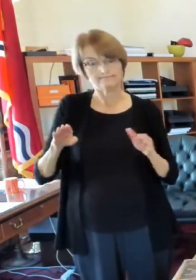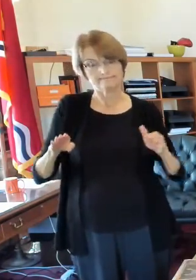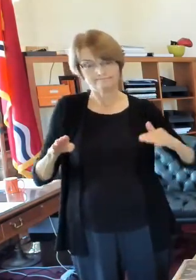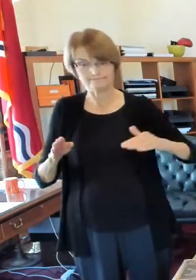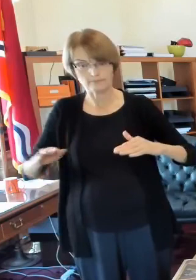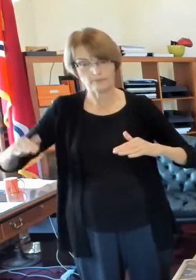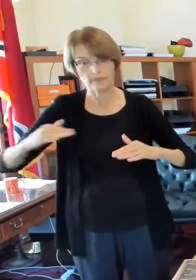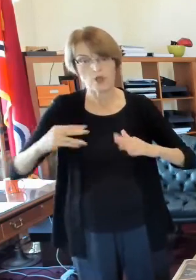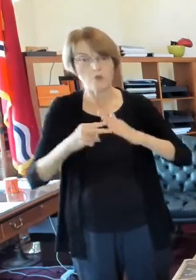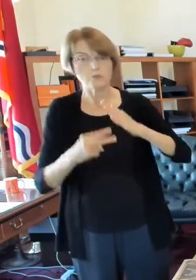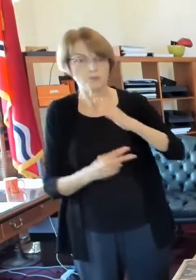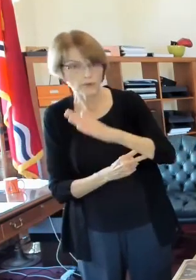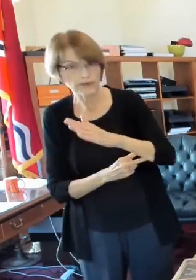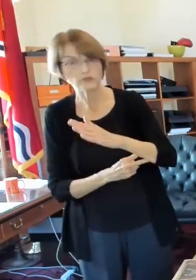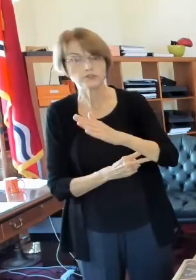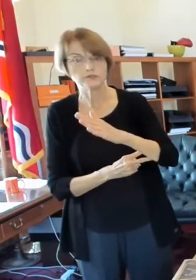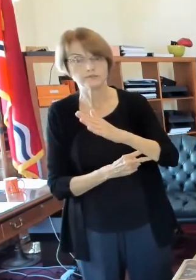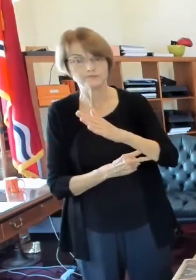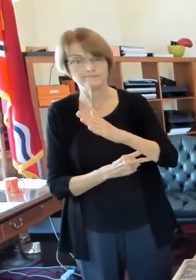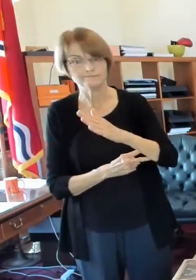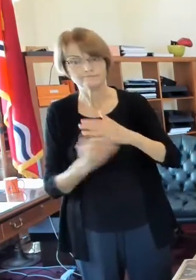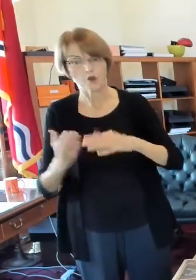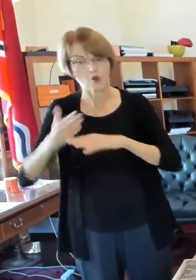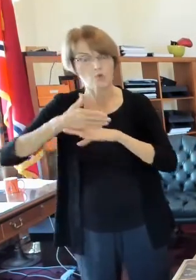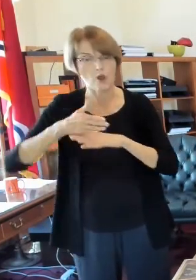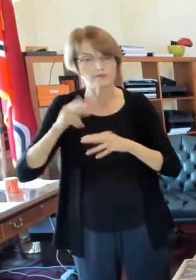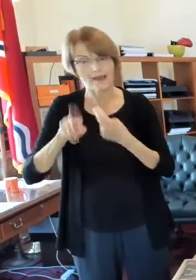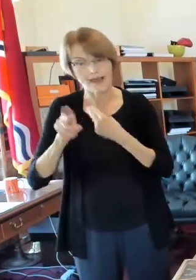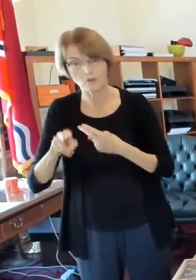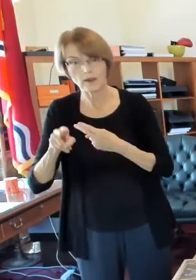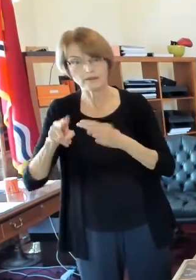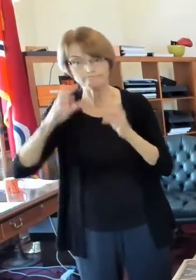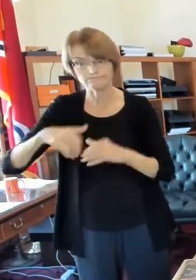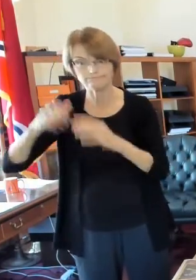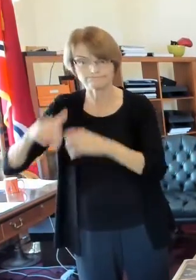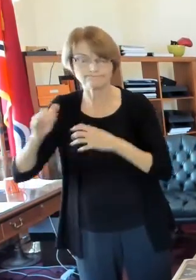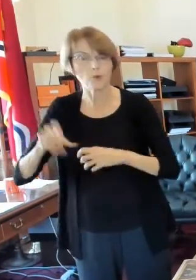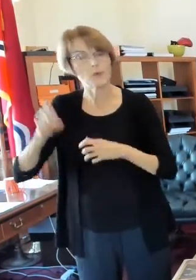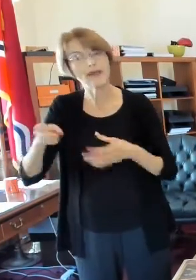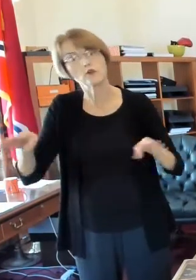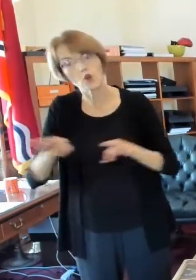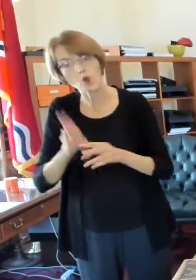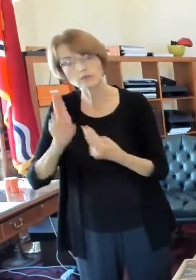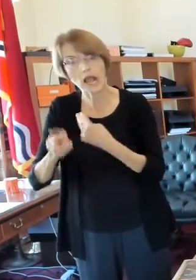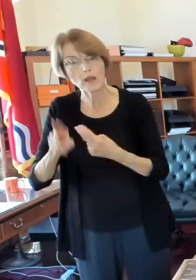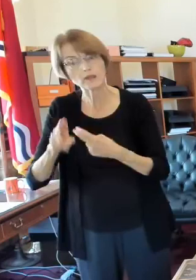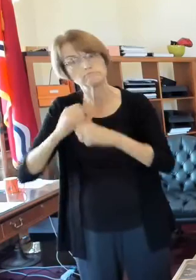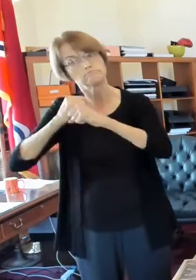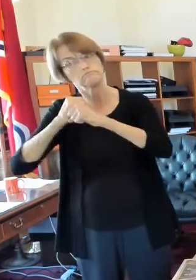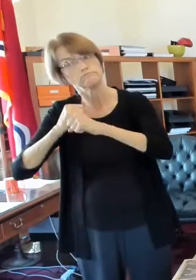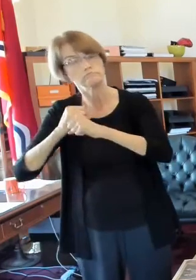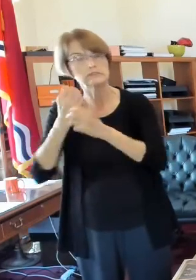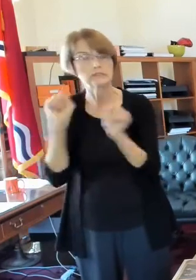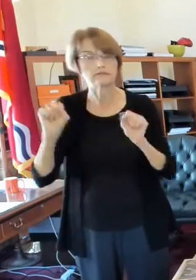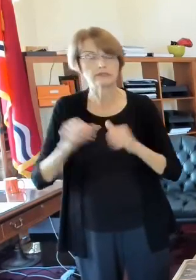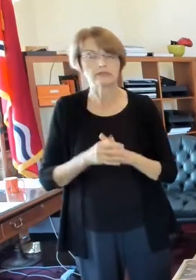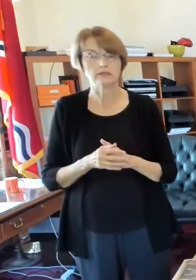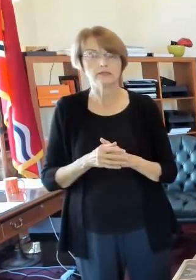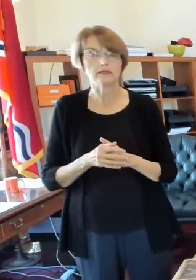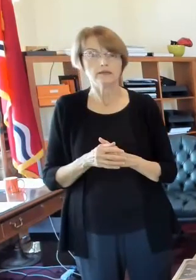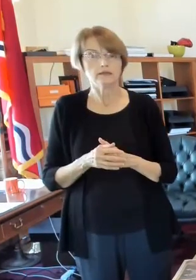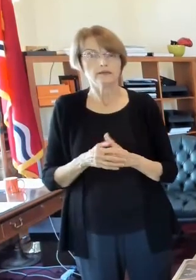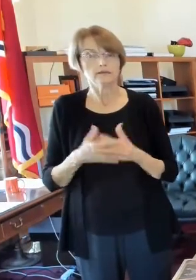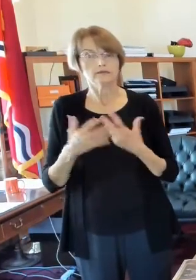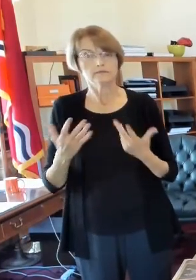bridges that had gone across the highway, so it had to be closed. We're always very thoughtful about, because we know